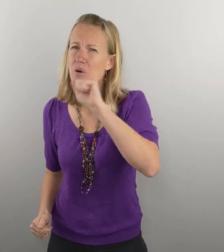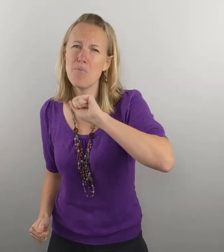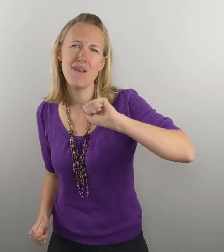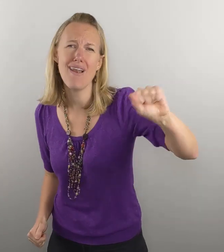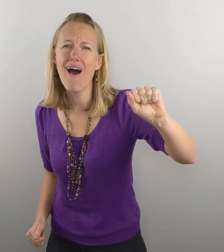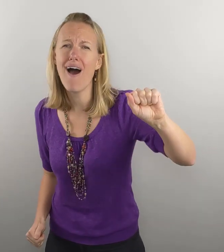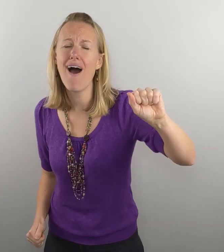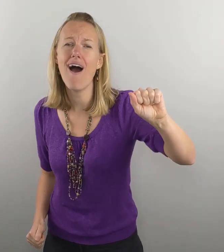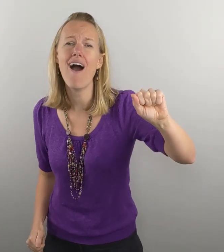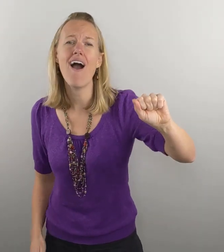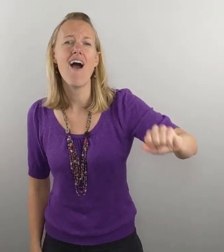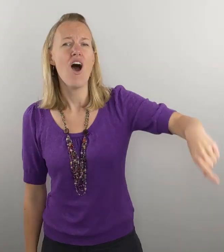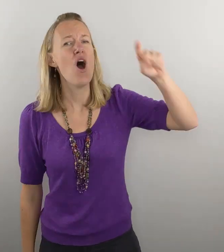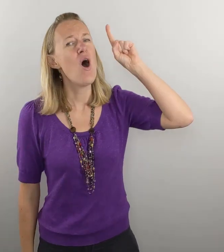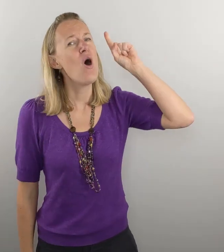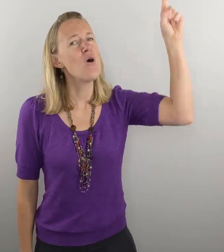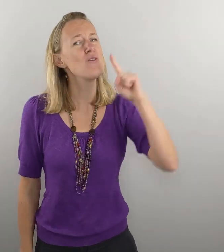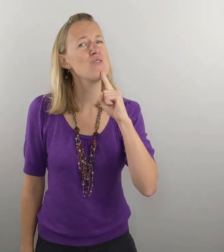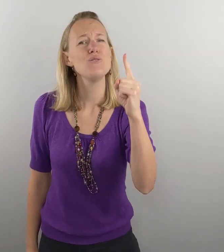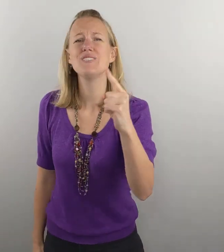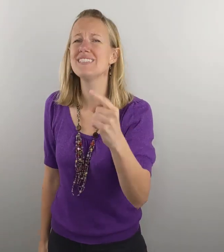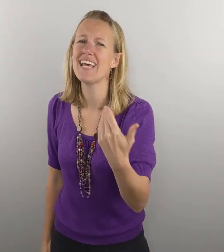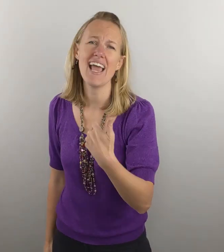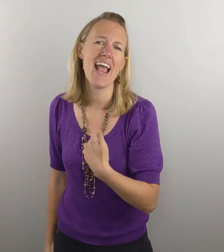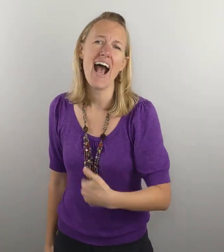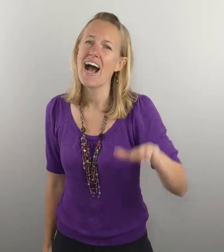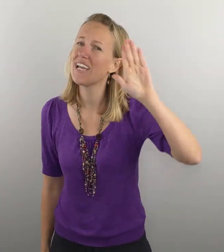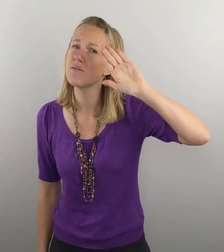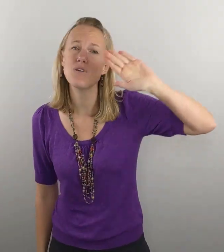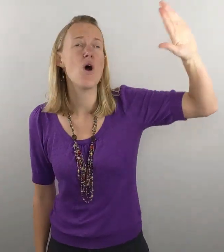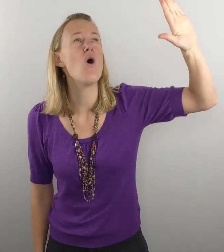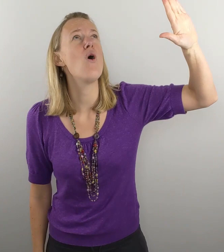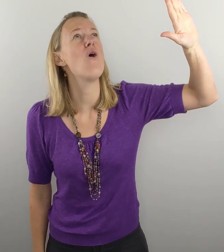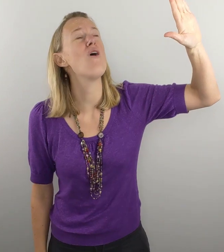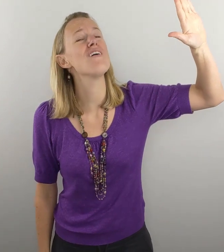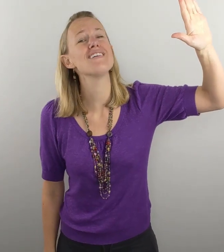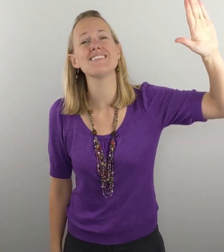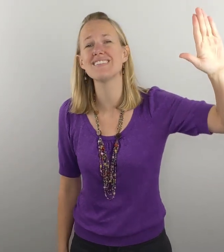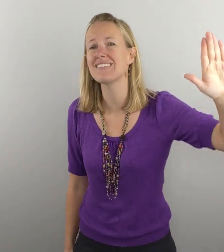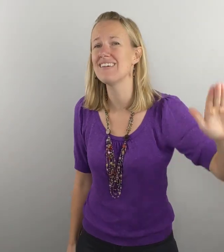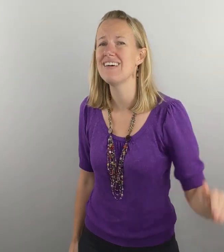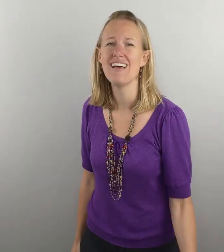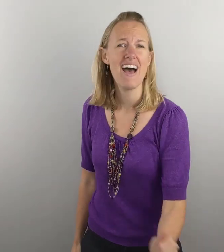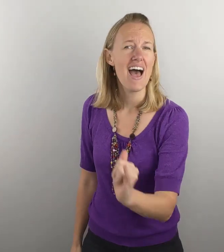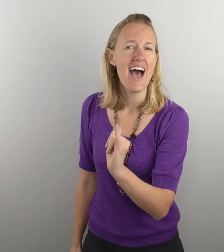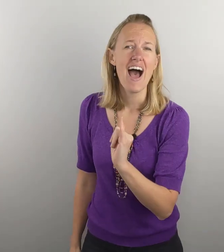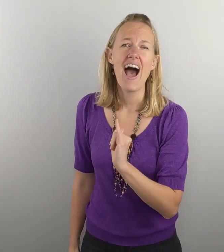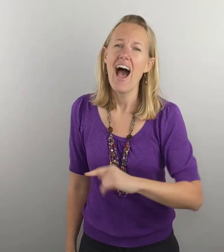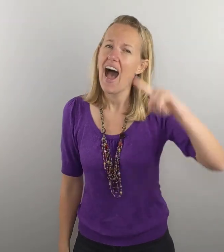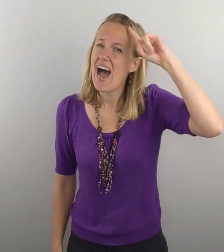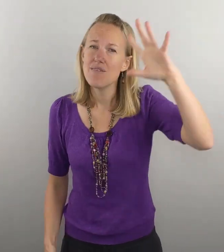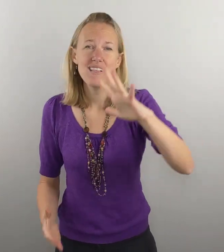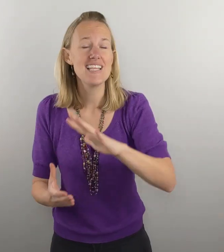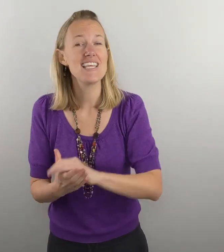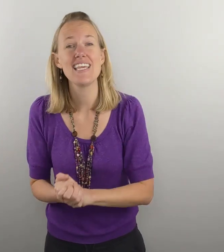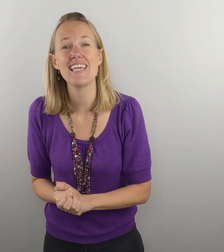don't belong, oh, you say I am yours. And I